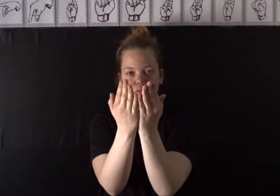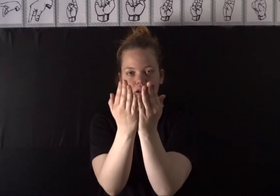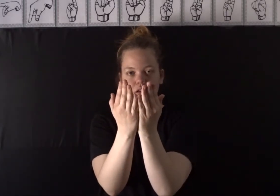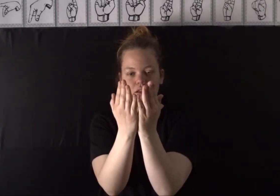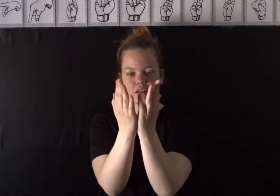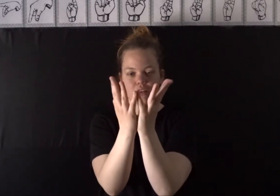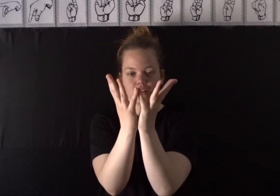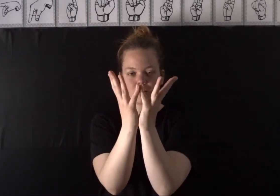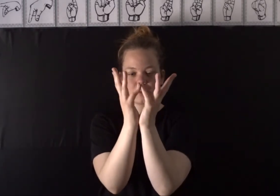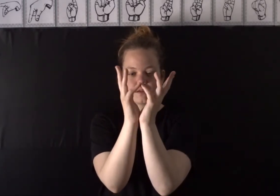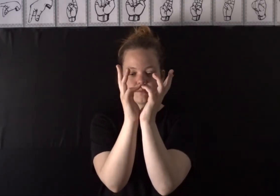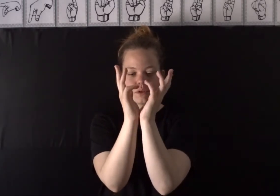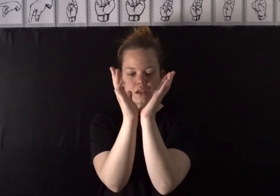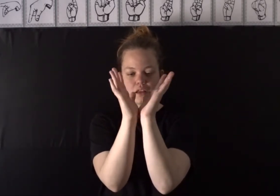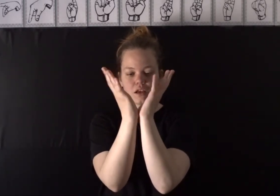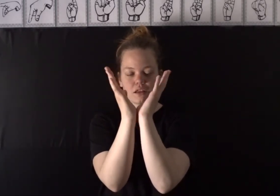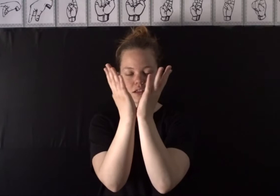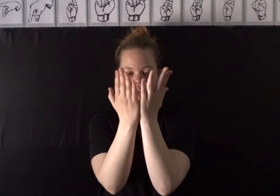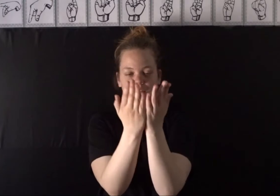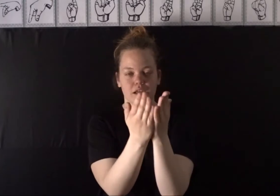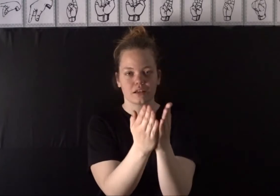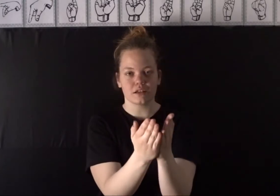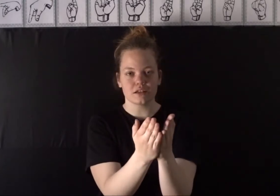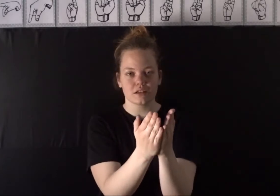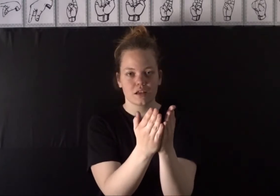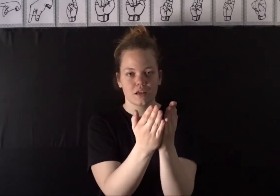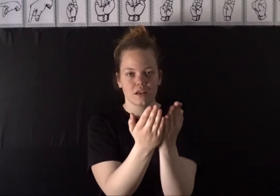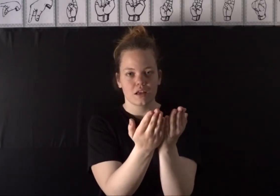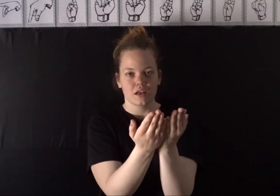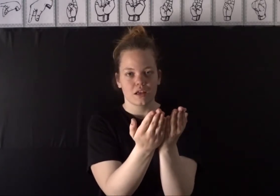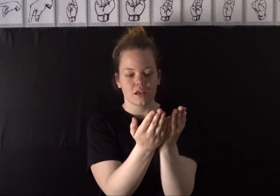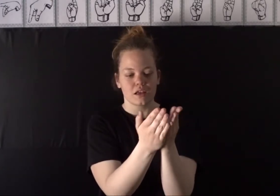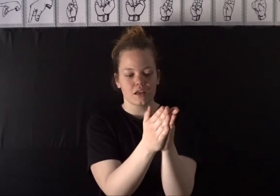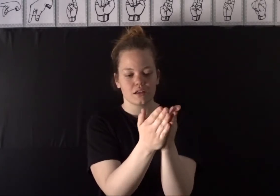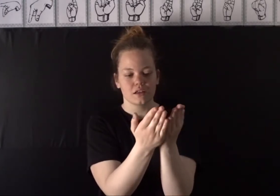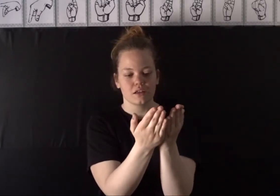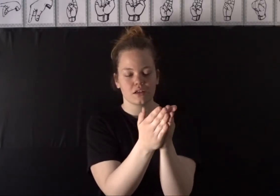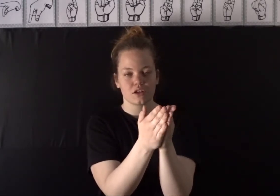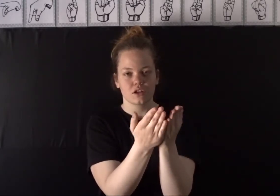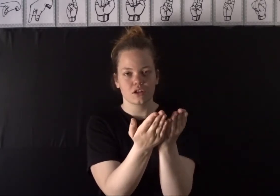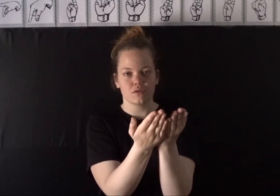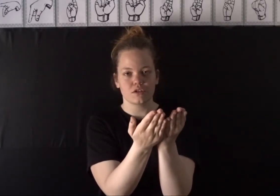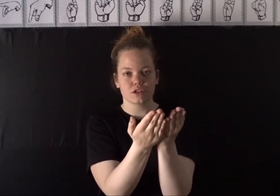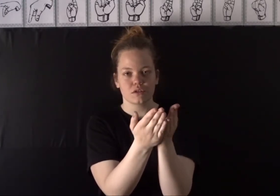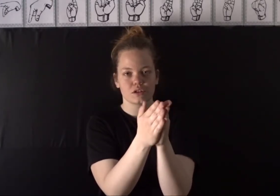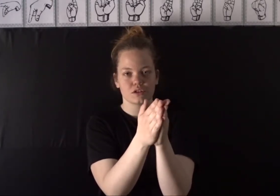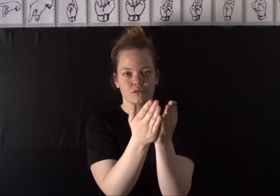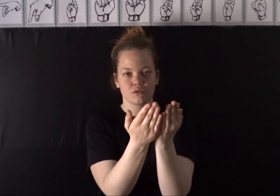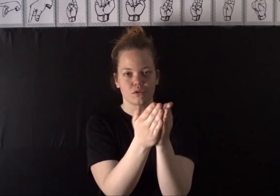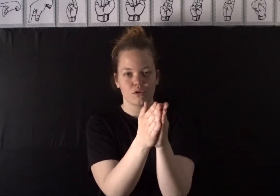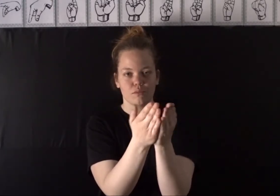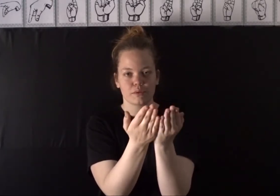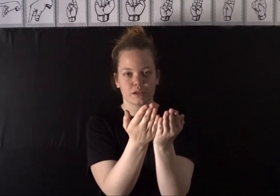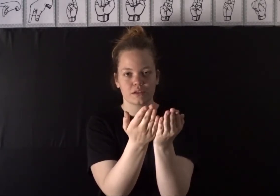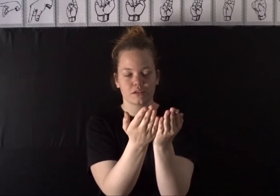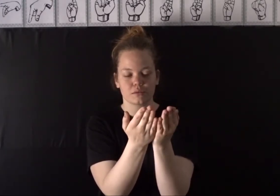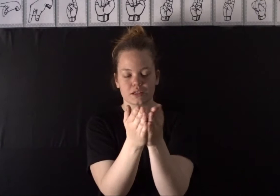where the pinky and the side hand is. And you are just going to open it twice like